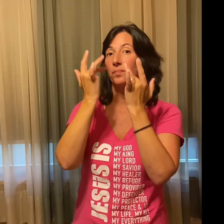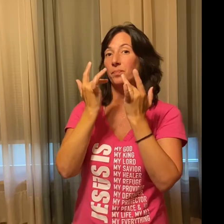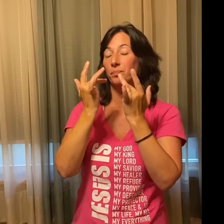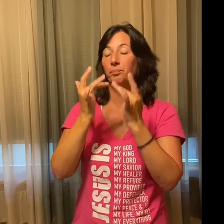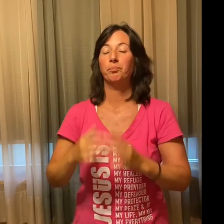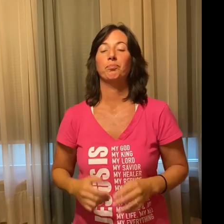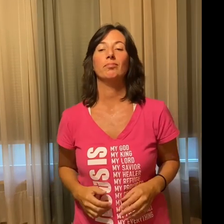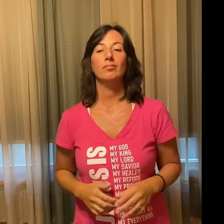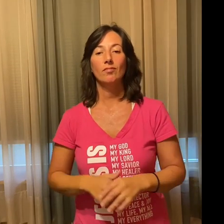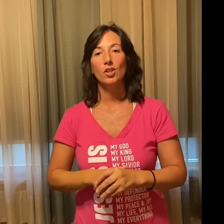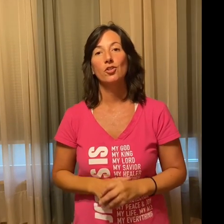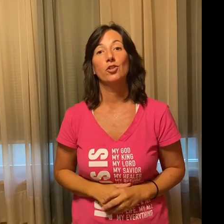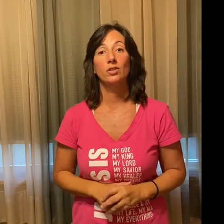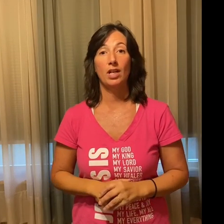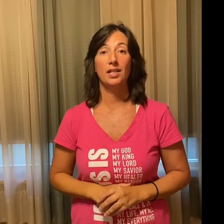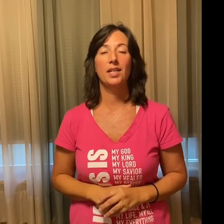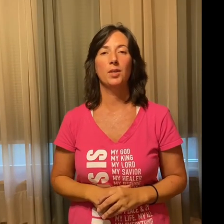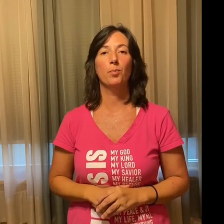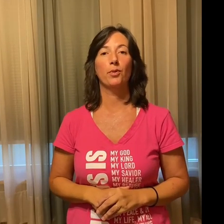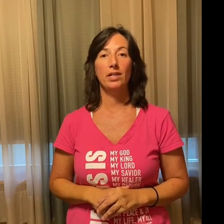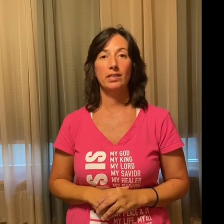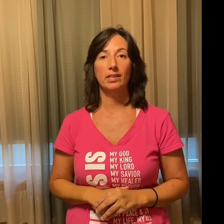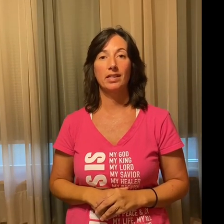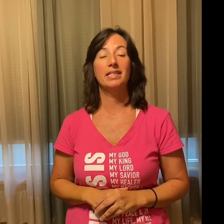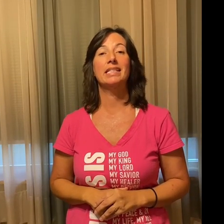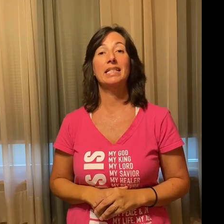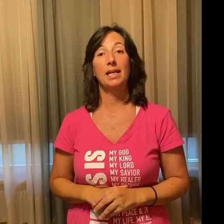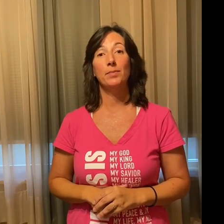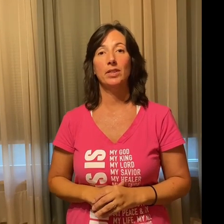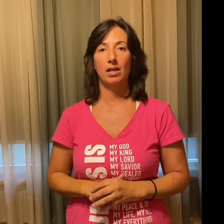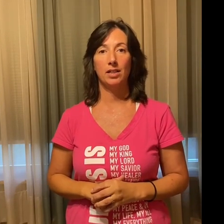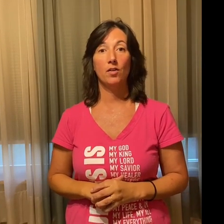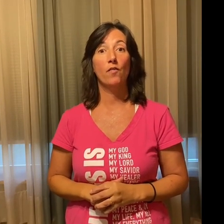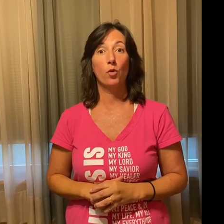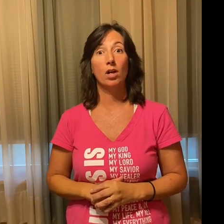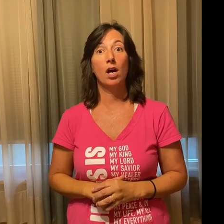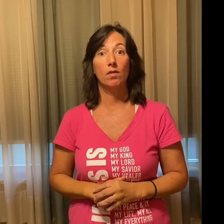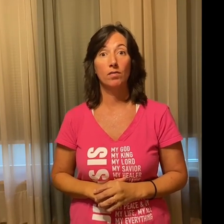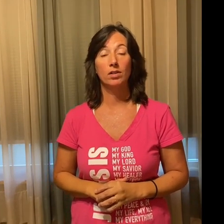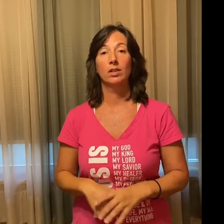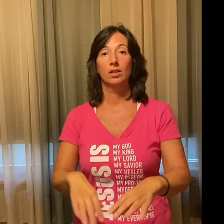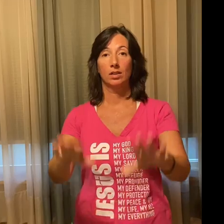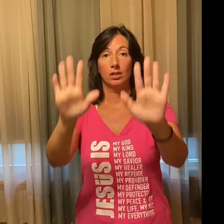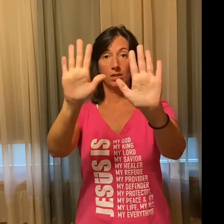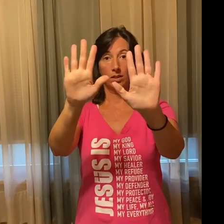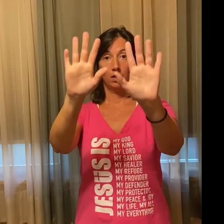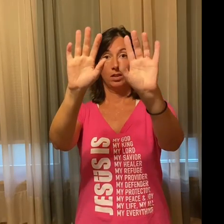mercy. To sign embrace is the same sign for love.